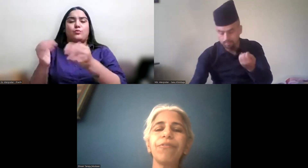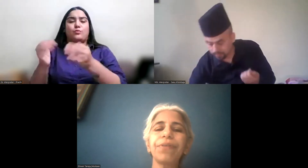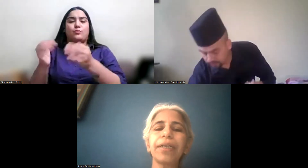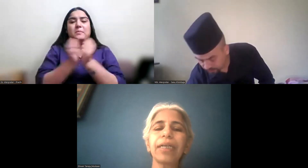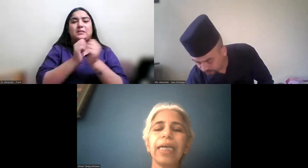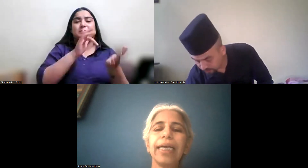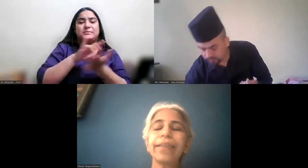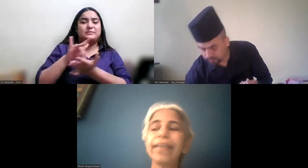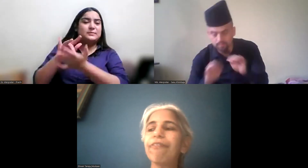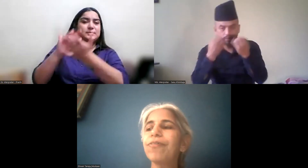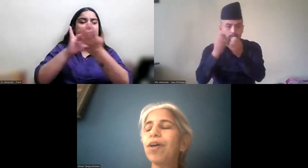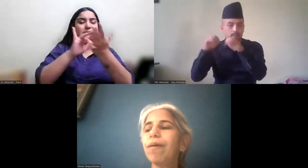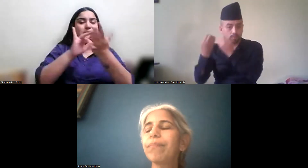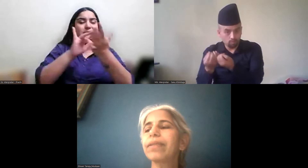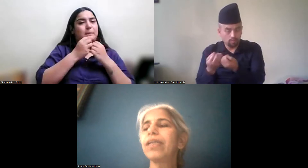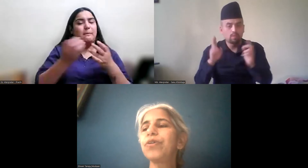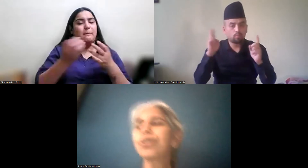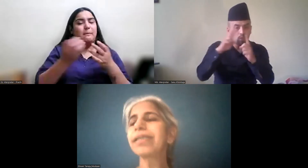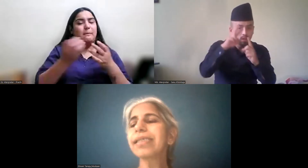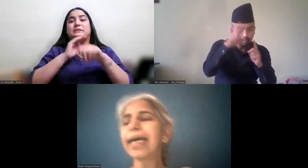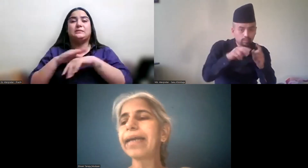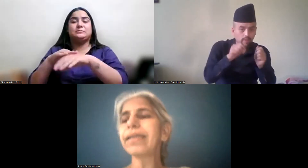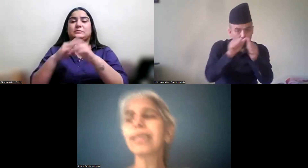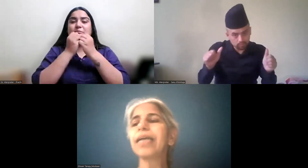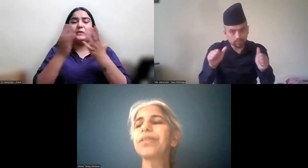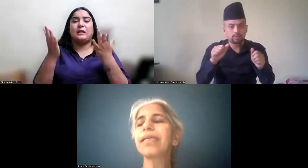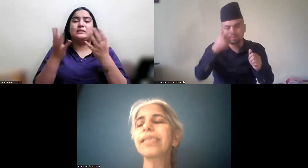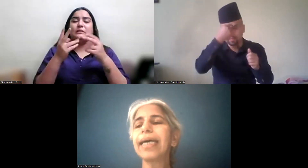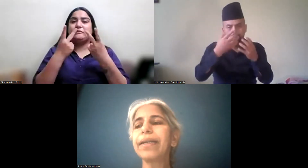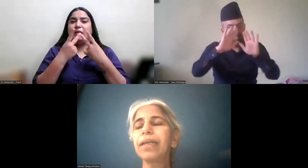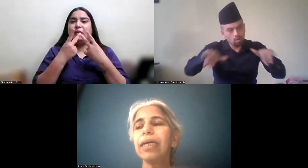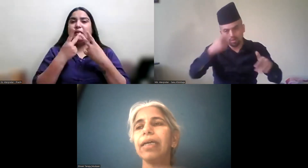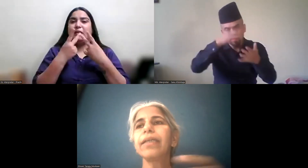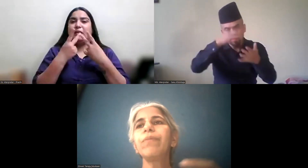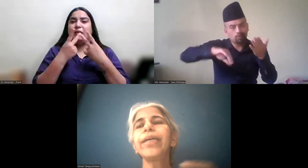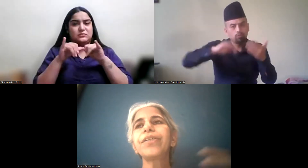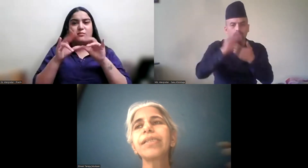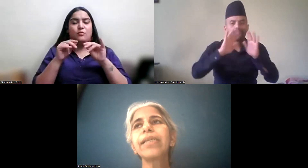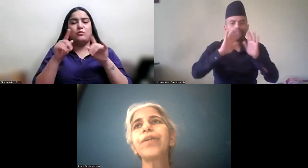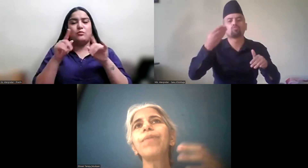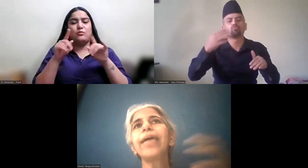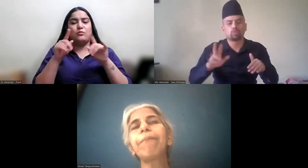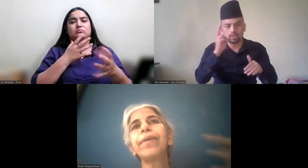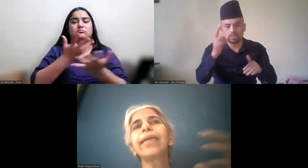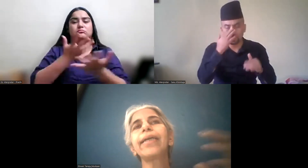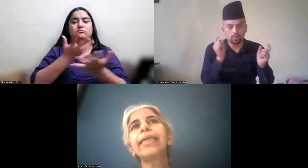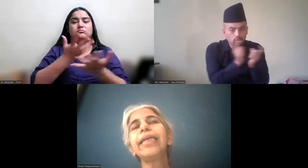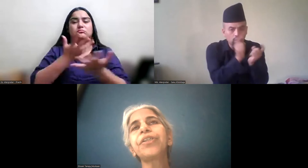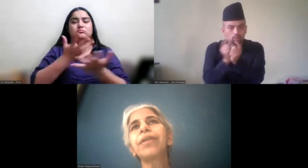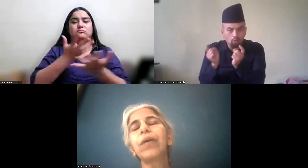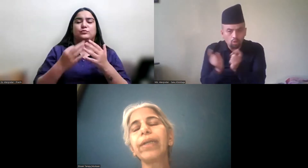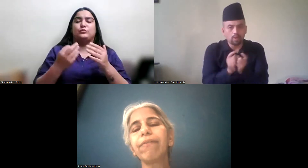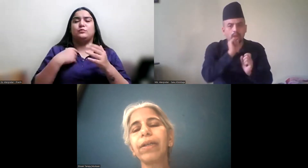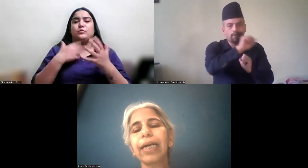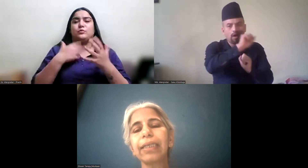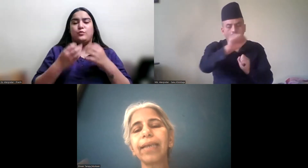very different. And therefore, solutions and discussions and deliberations need to be happening at each